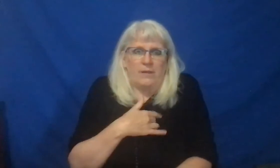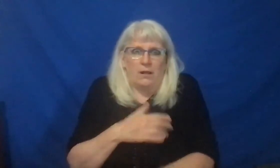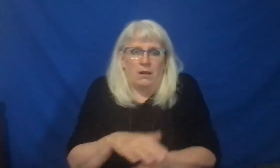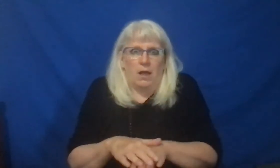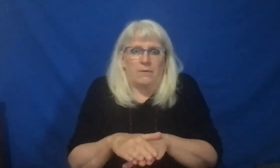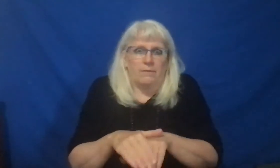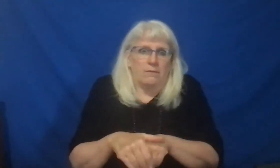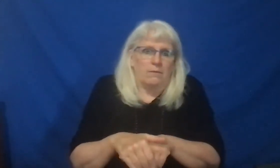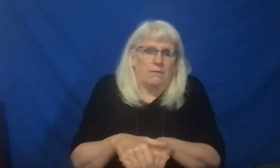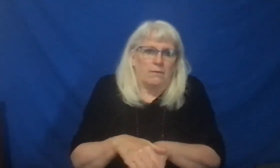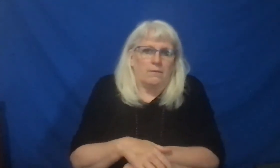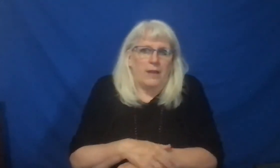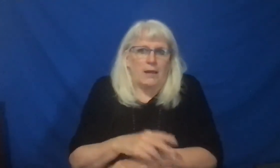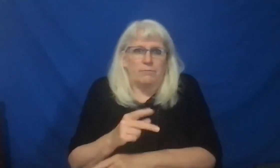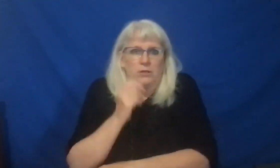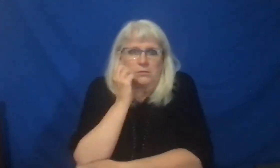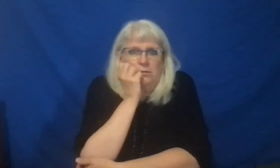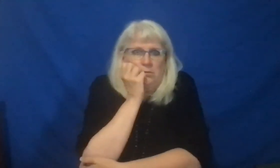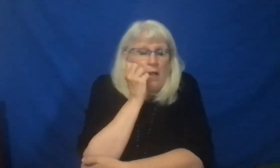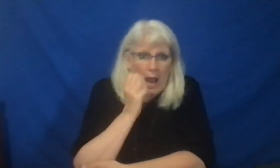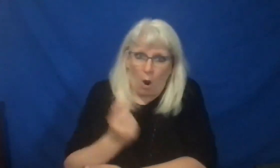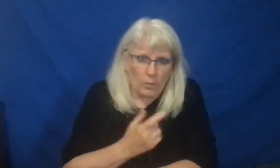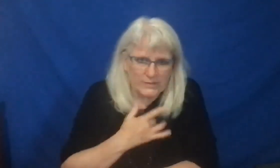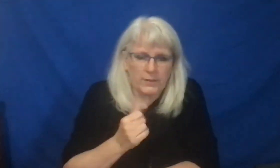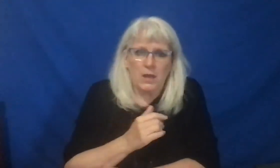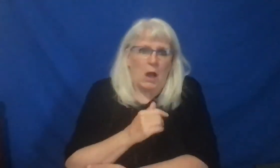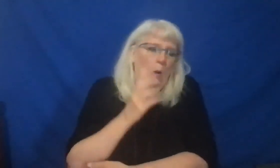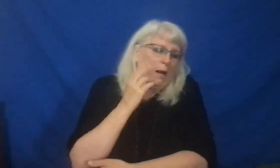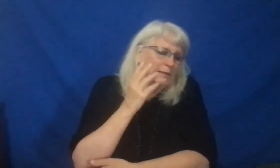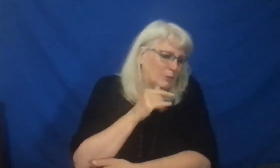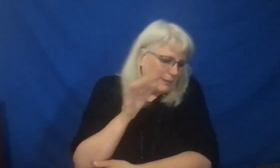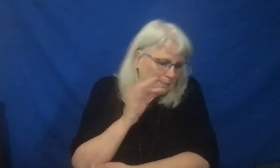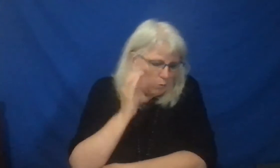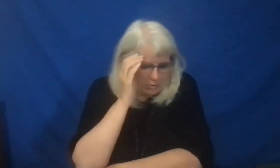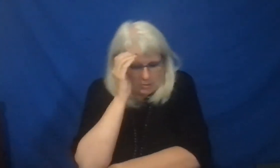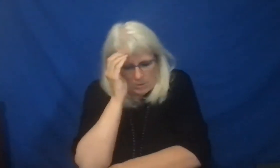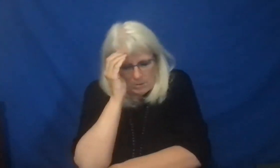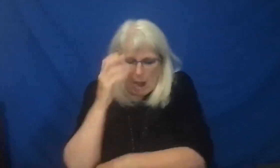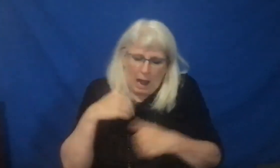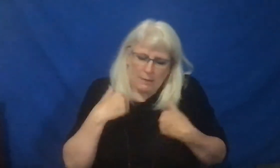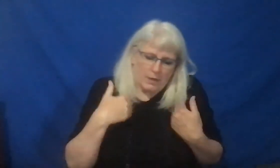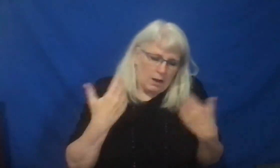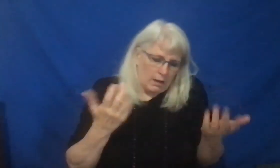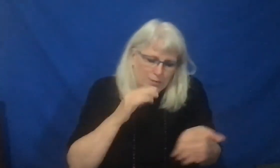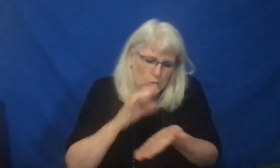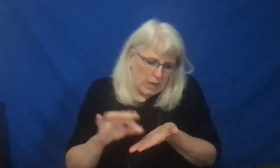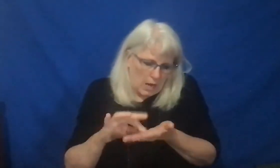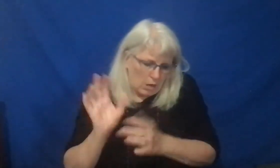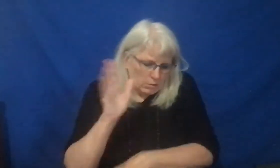not feel like my experience isn't important, not feel like because I'm a young person or because I'm new in sobriety or